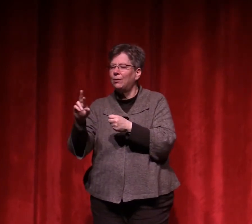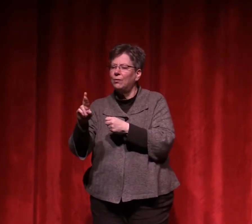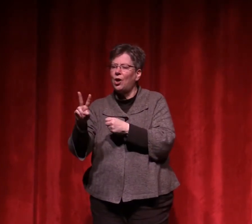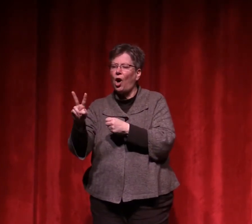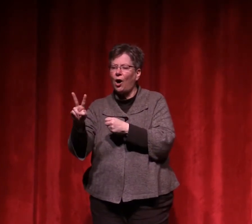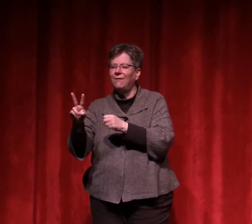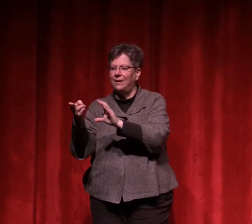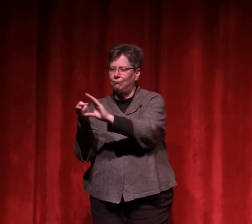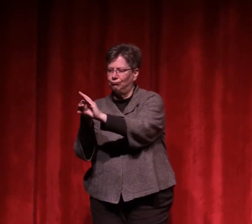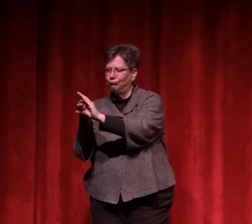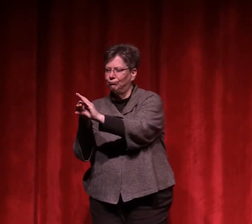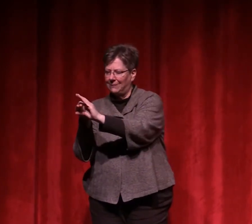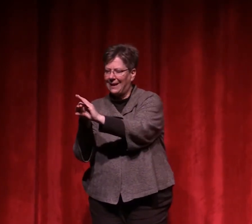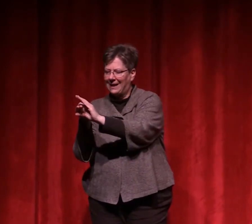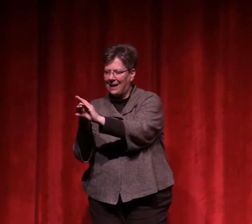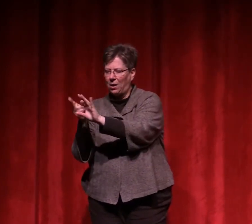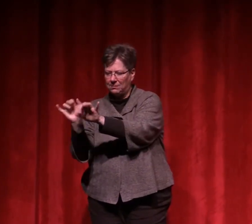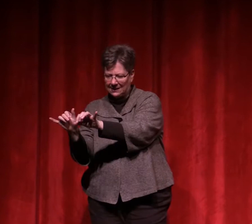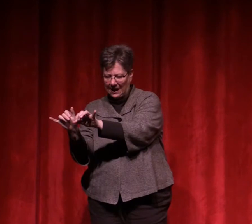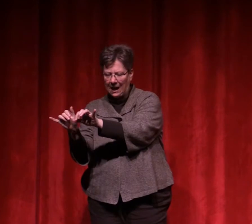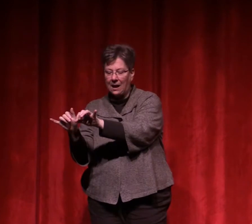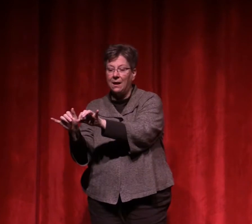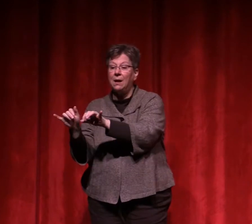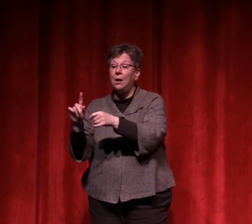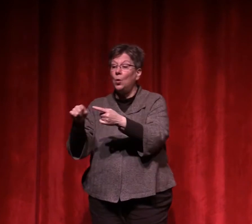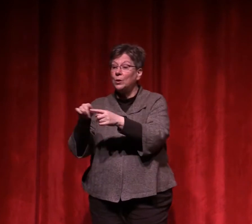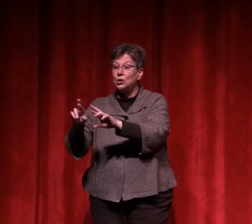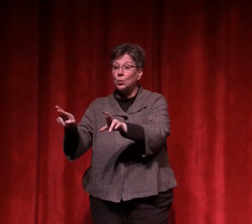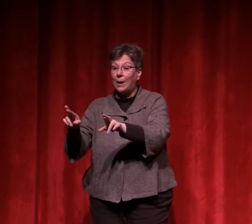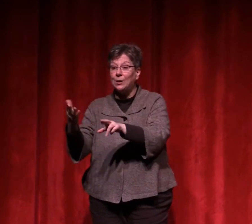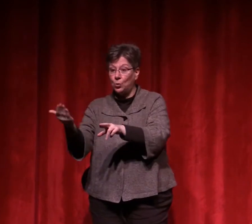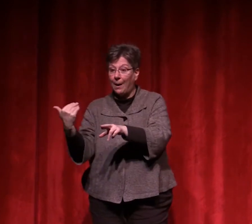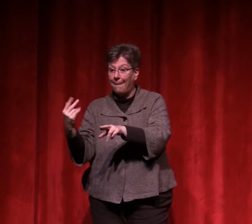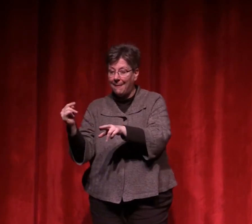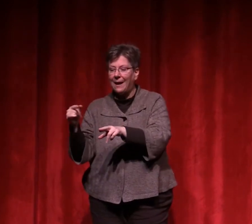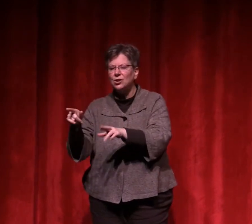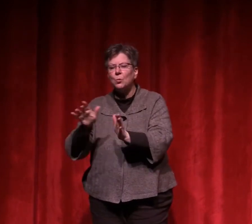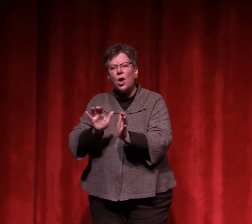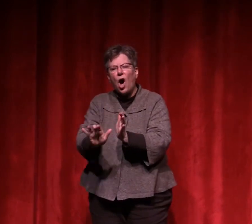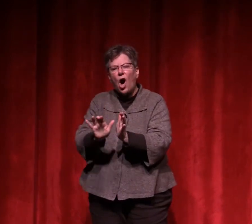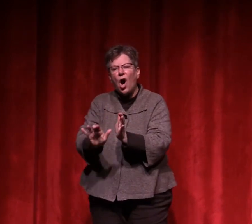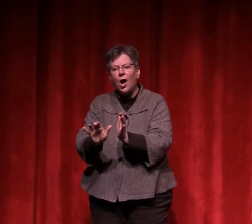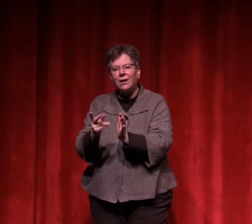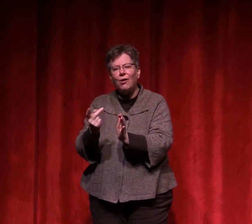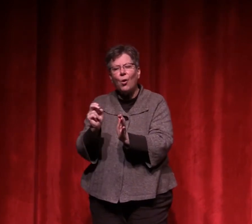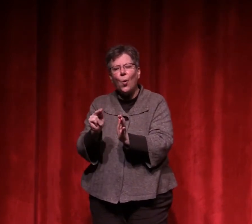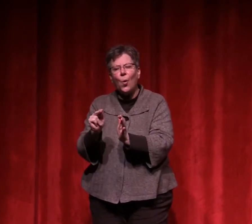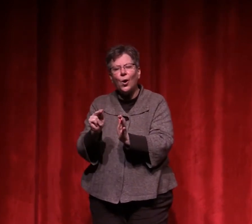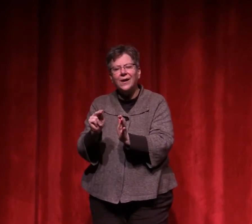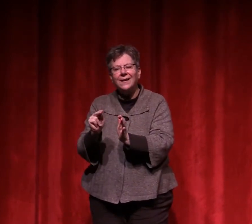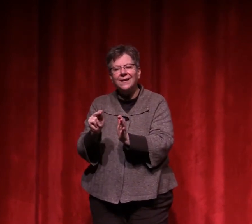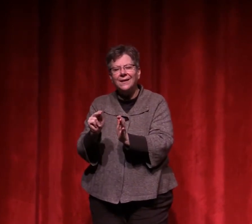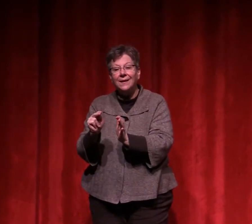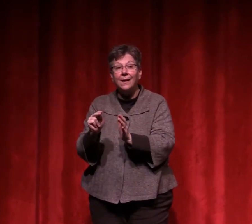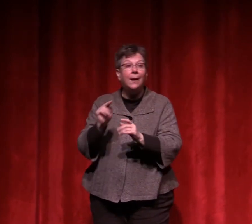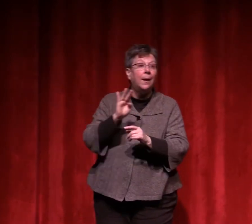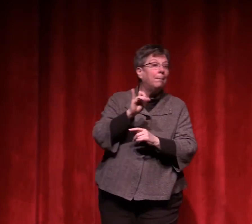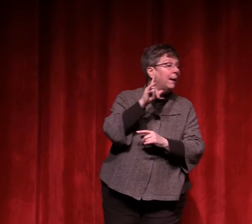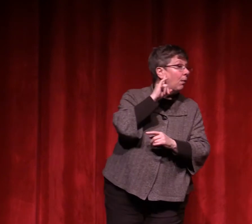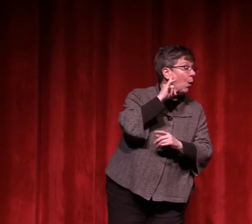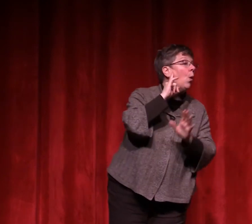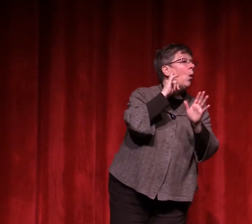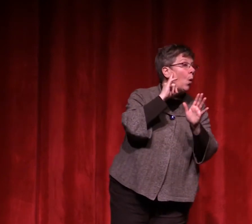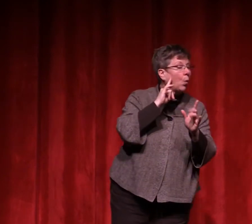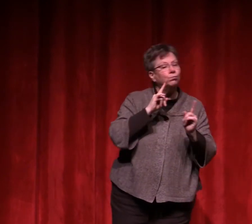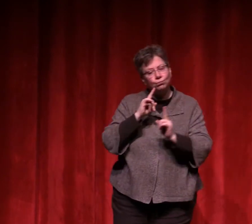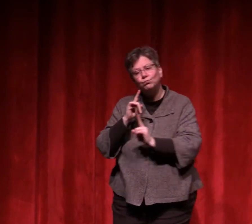and stay there a while. And when she wanted to come back, she'd honk the horn, and Bill would scurry off